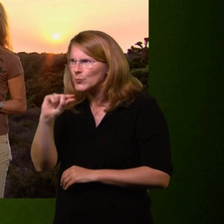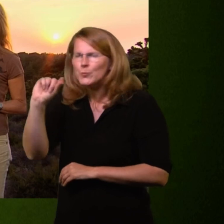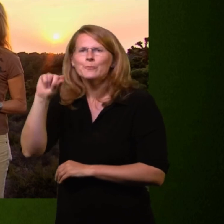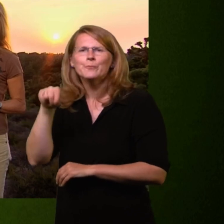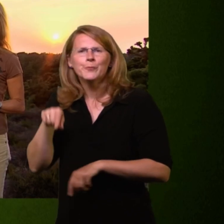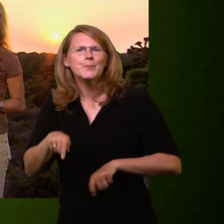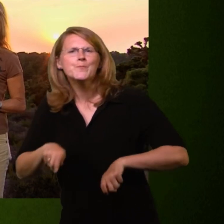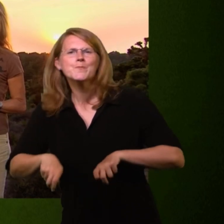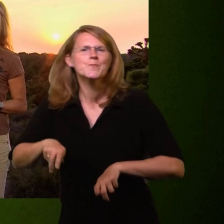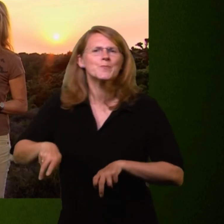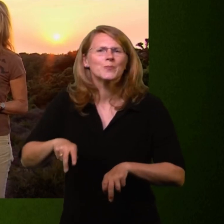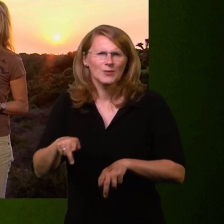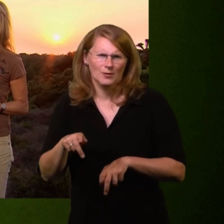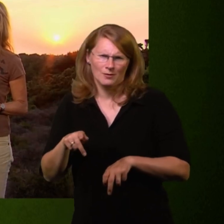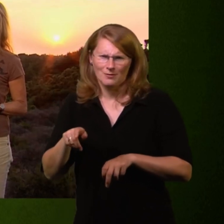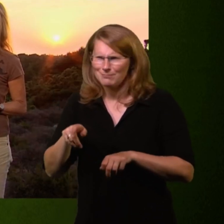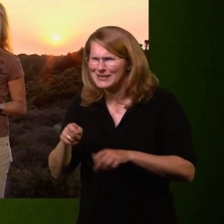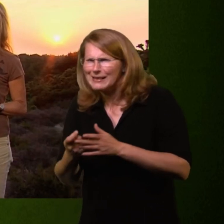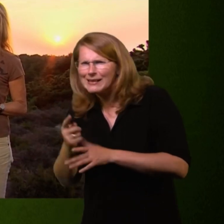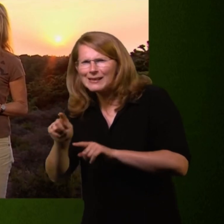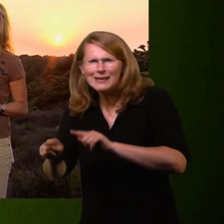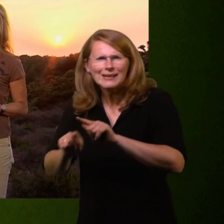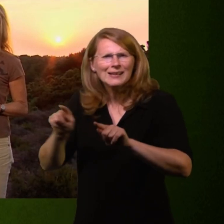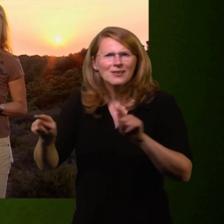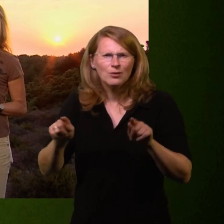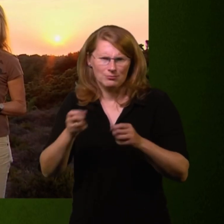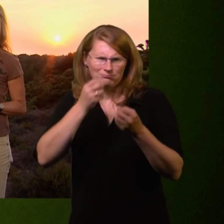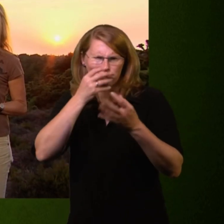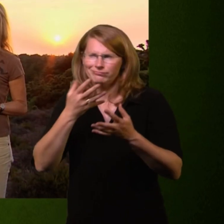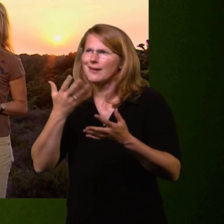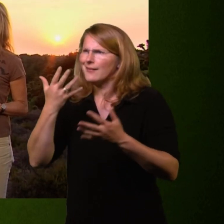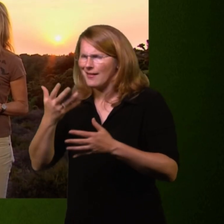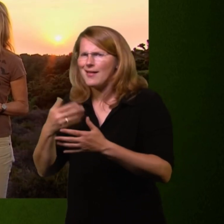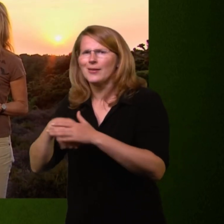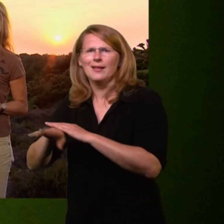around the coast. And such a beautiful bird. It's great to have them there now in North Wales.